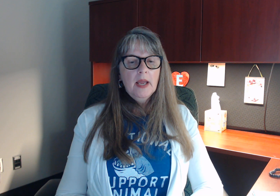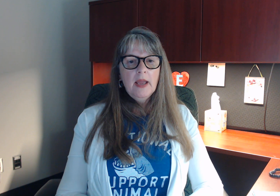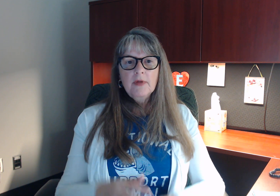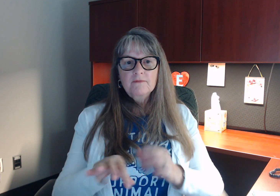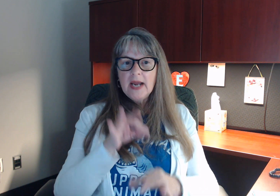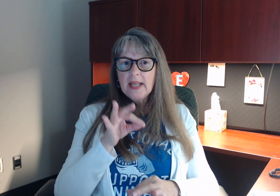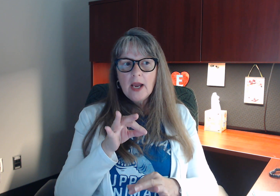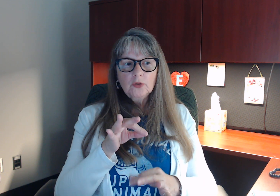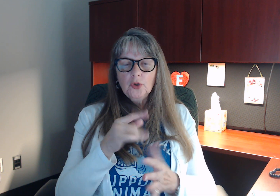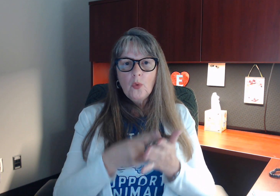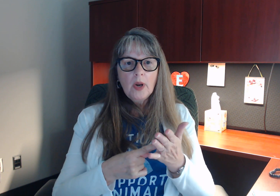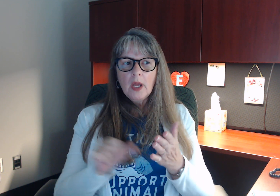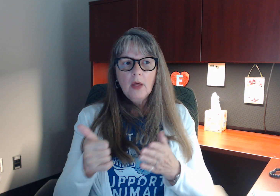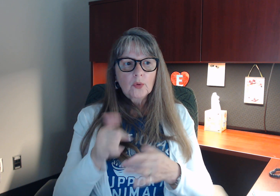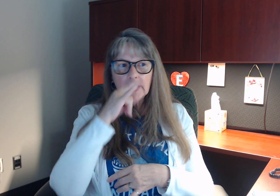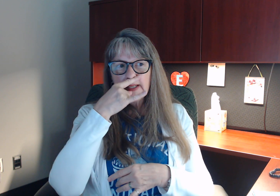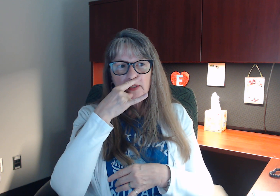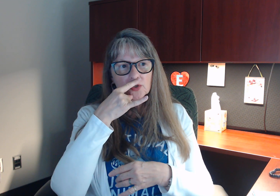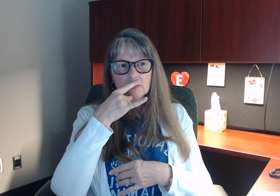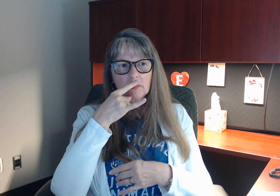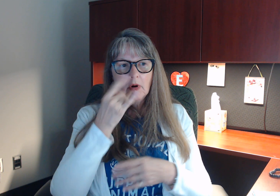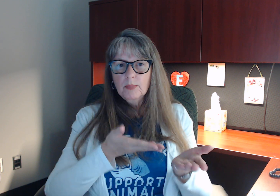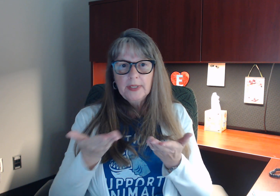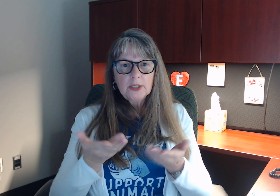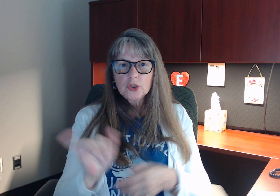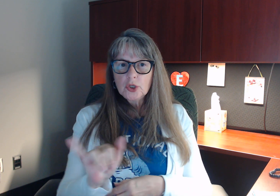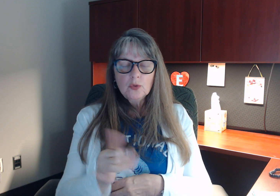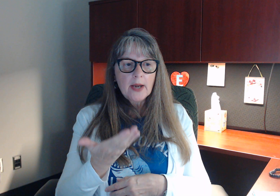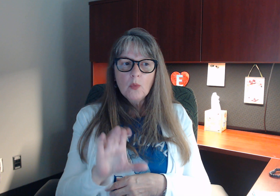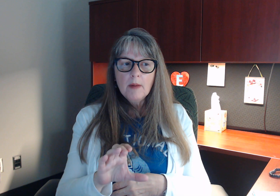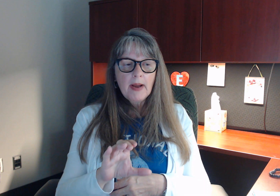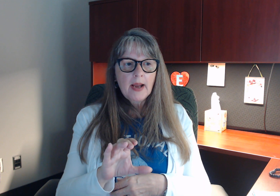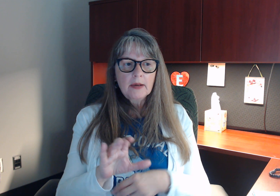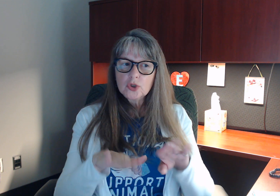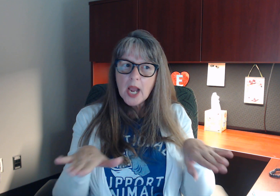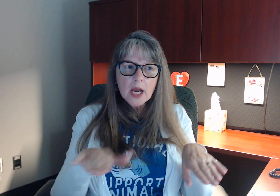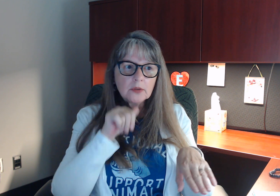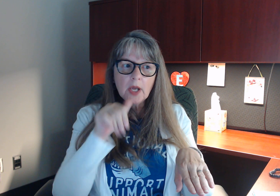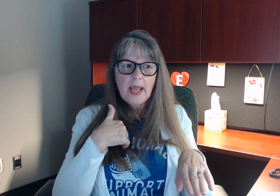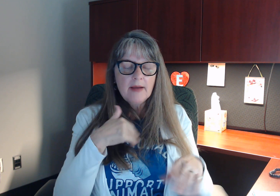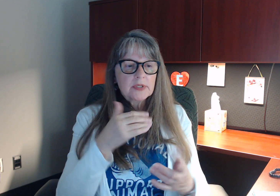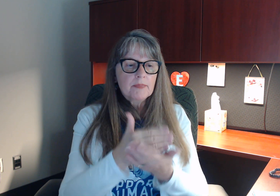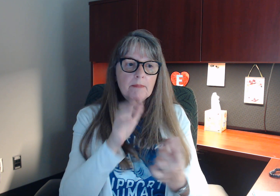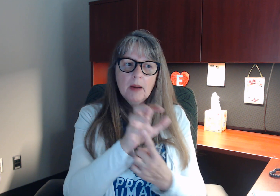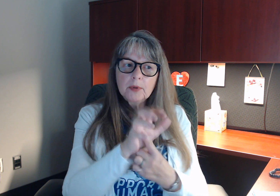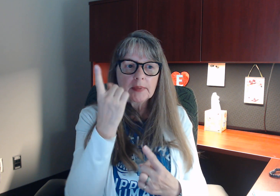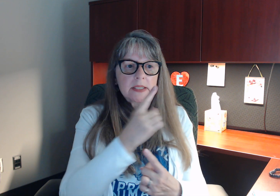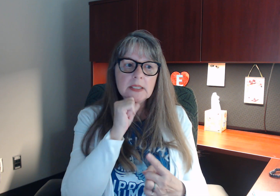And find out, what other kids are bringing too. I don't want my child not to have something popular because then they